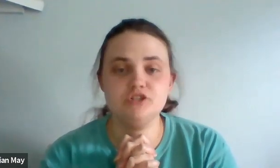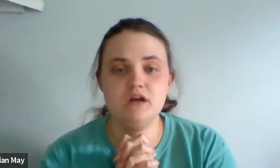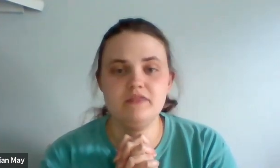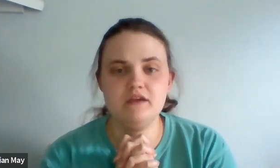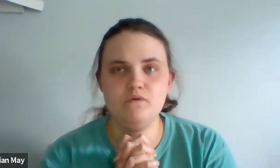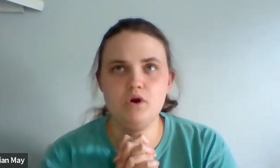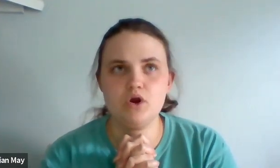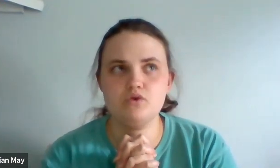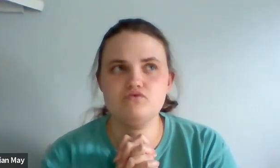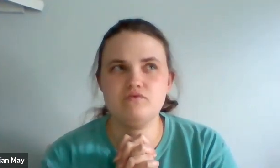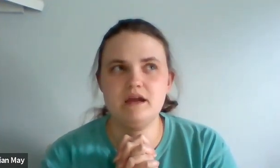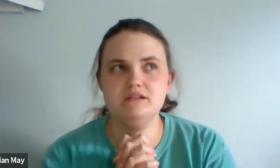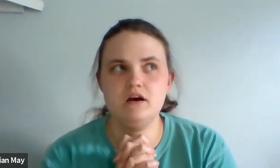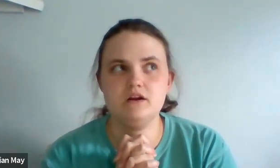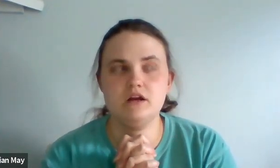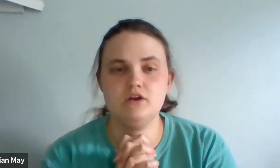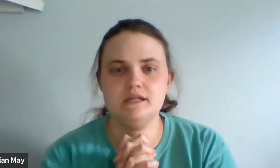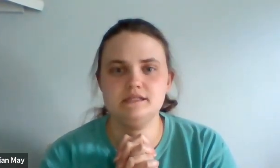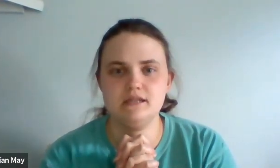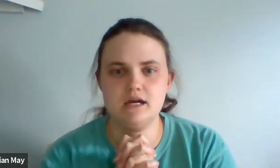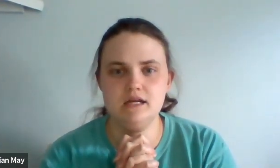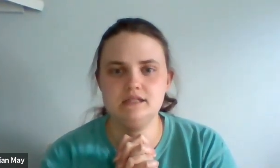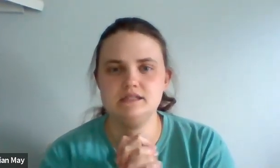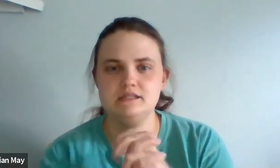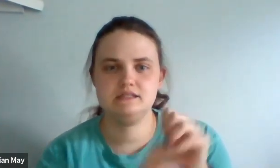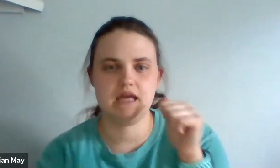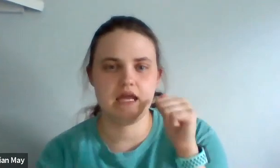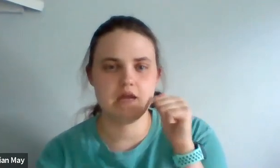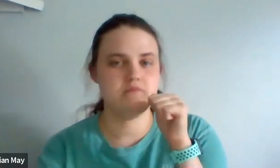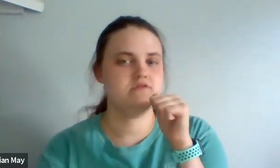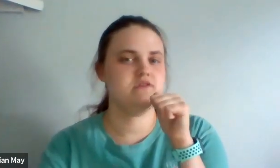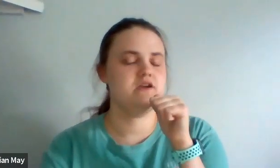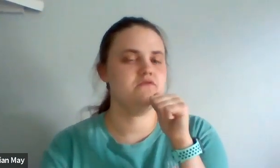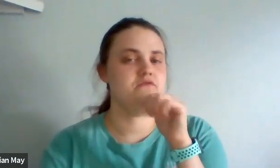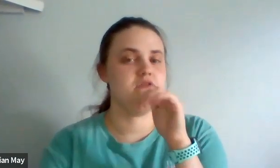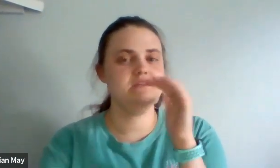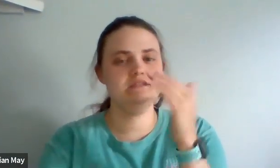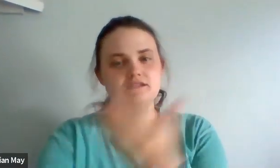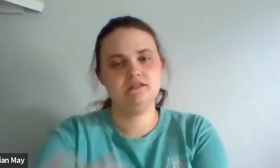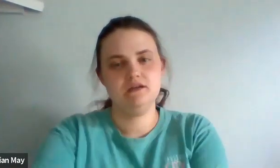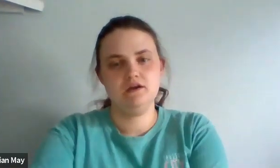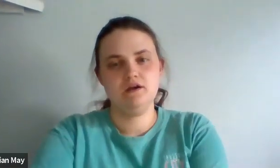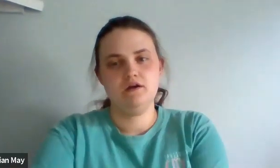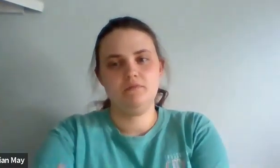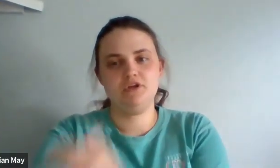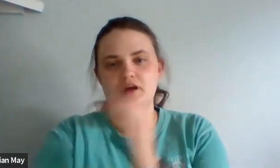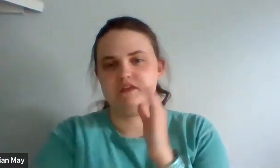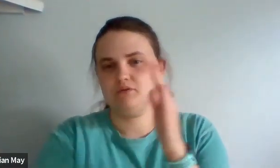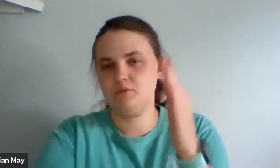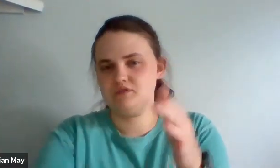I think for granddaughter and grandson, it's the same thing of this, but I think you would almost